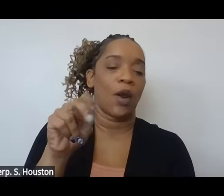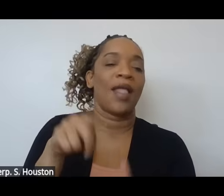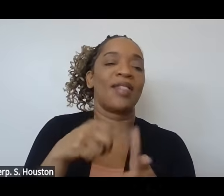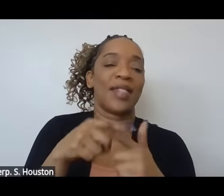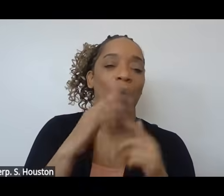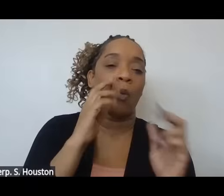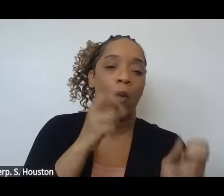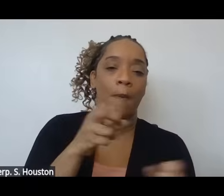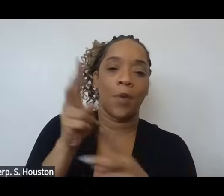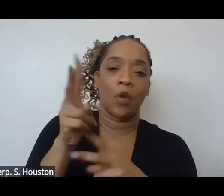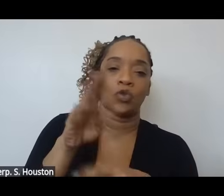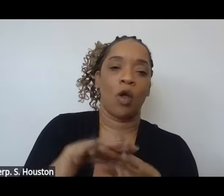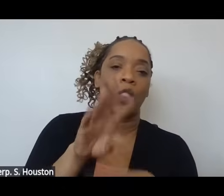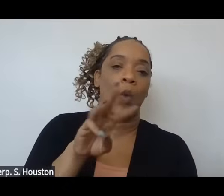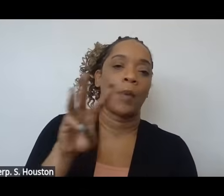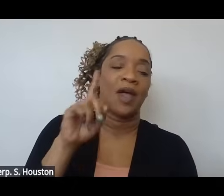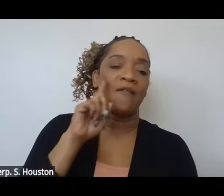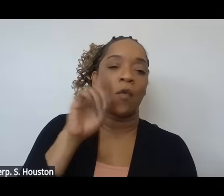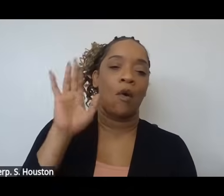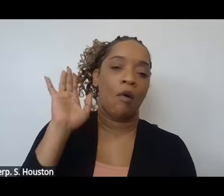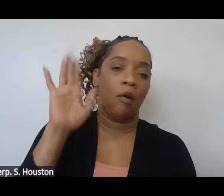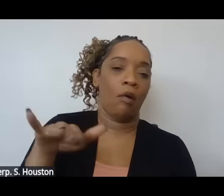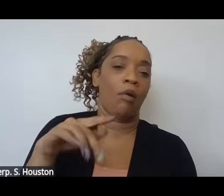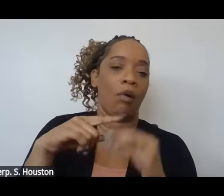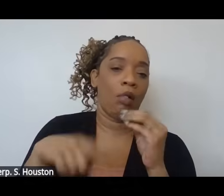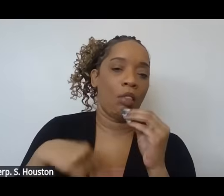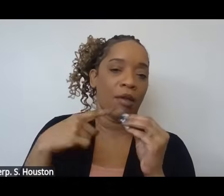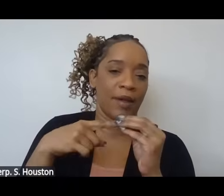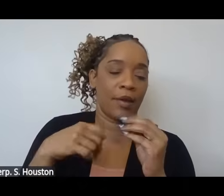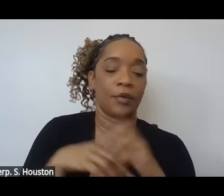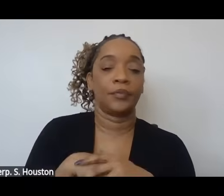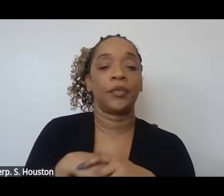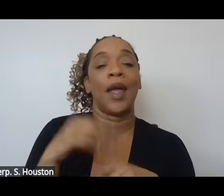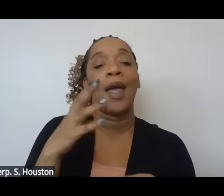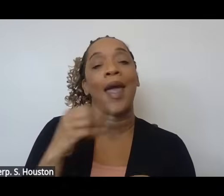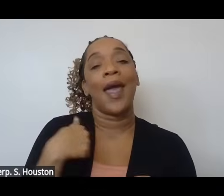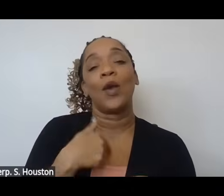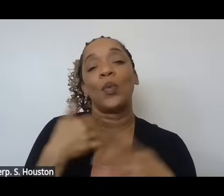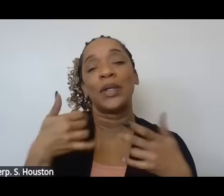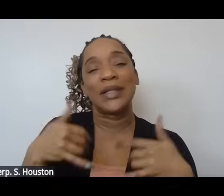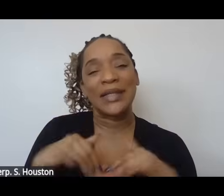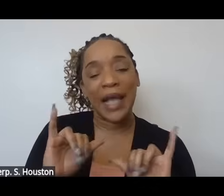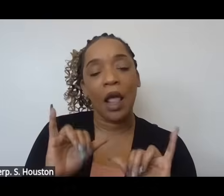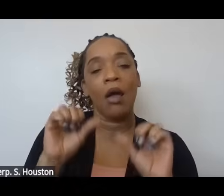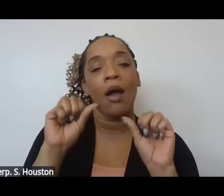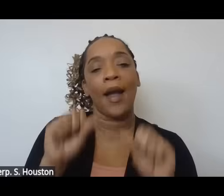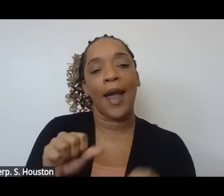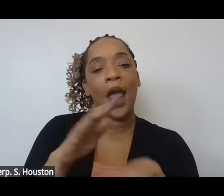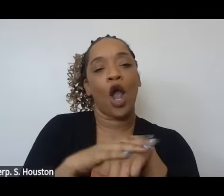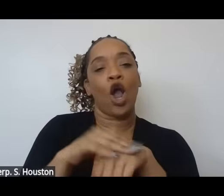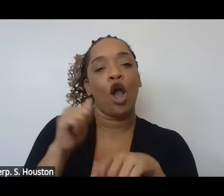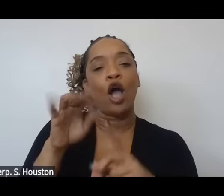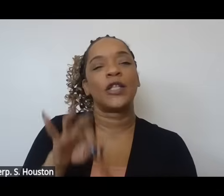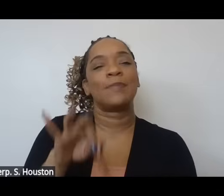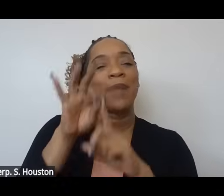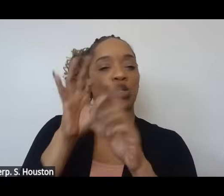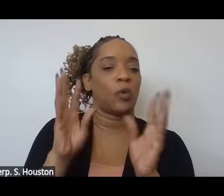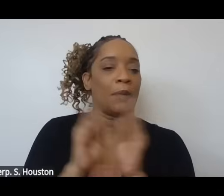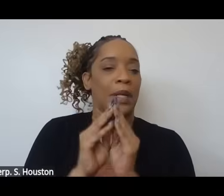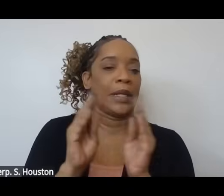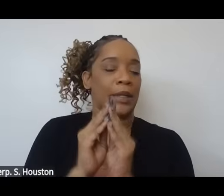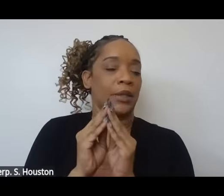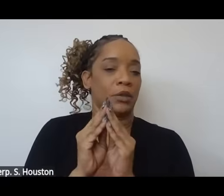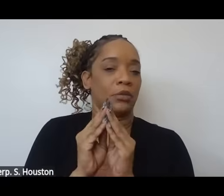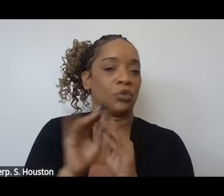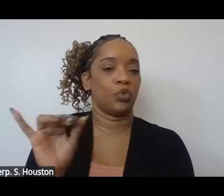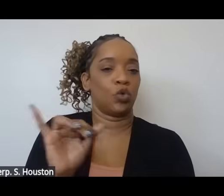on the building as normal. And then we still have the ability to call special meetings still too. So it's not like this is